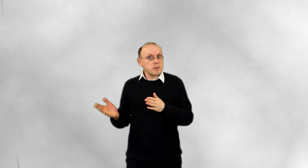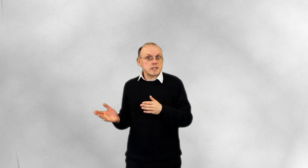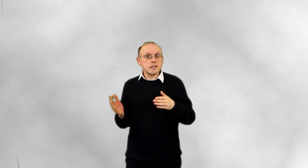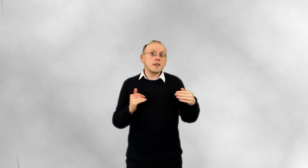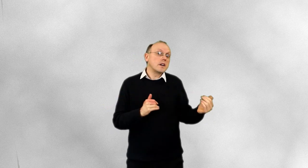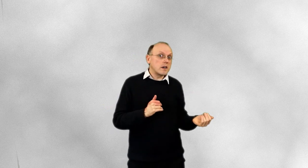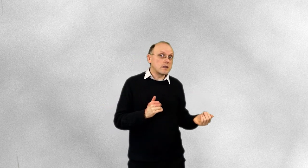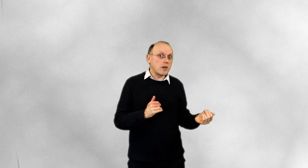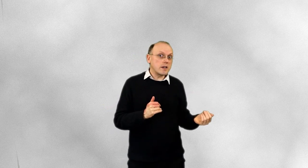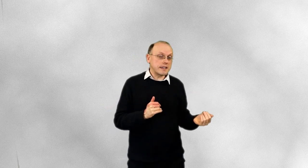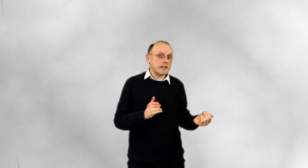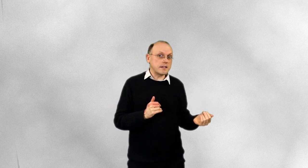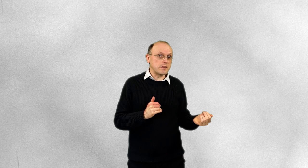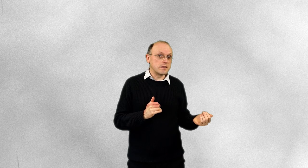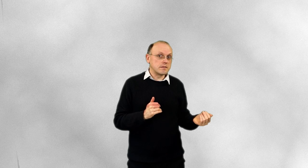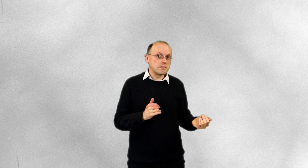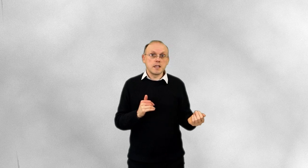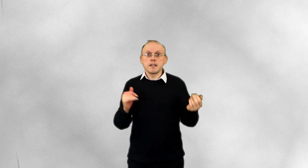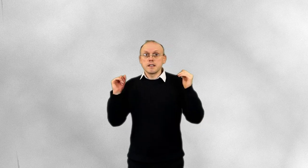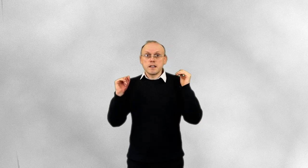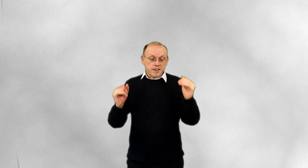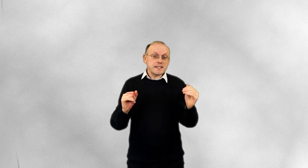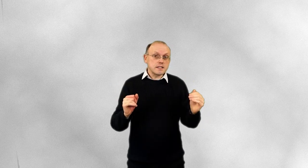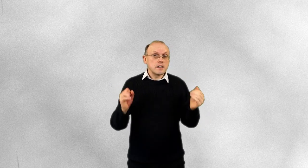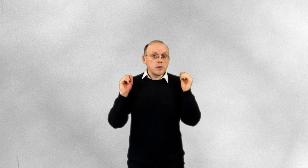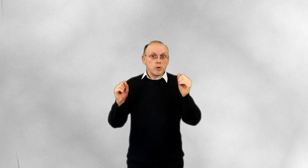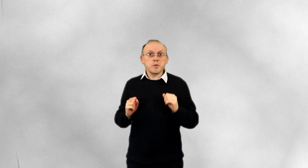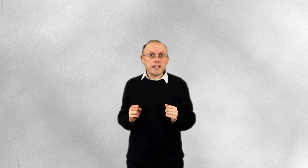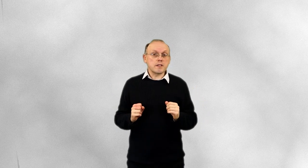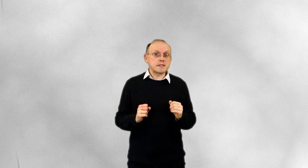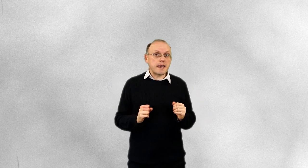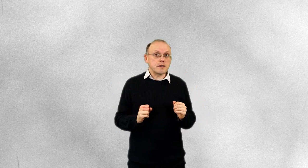positive nor negative. That's what will make a test biased.